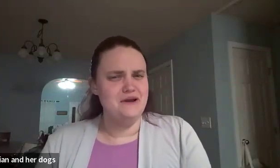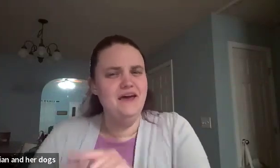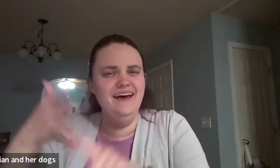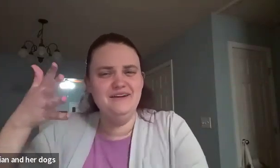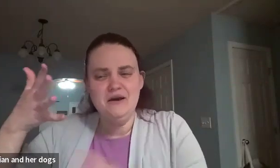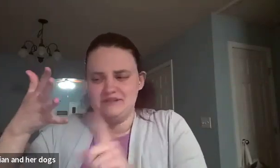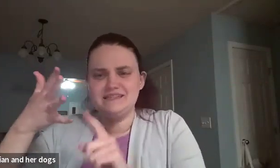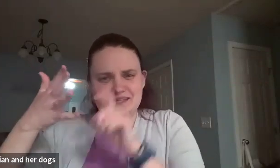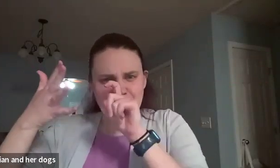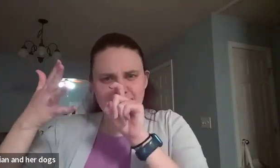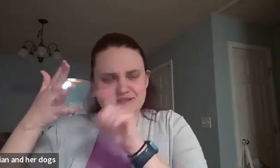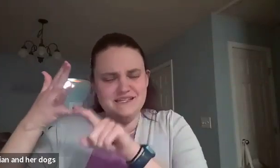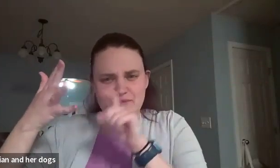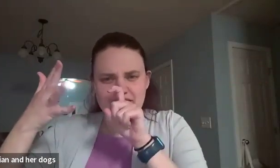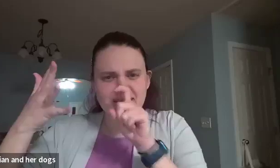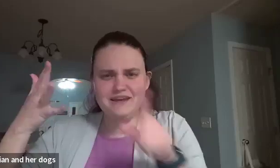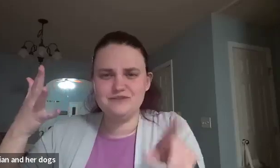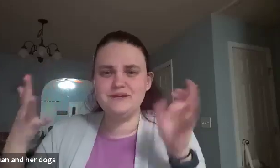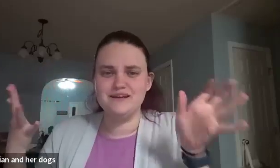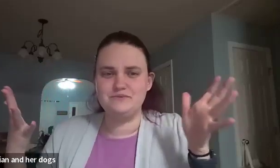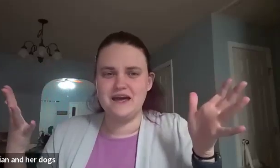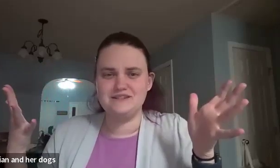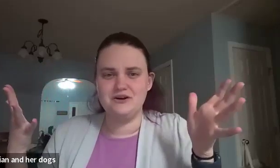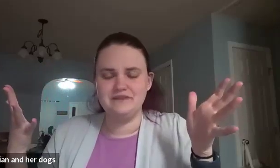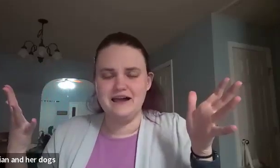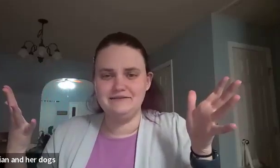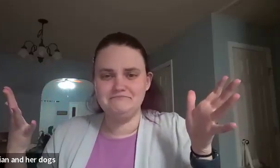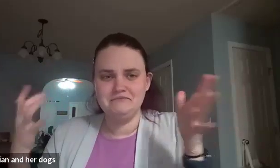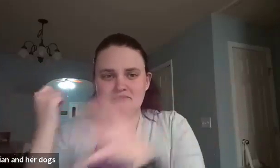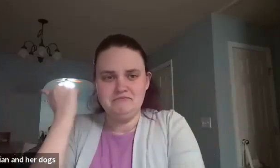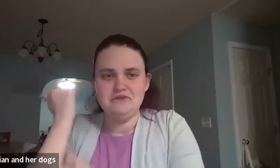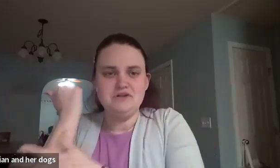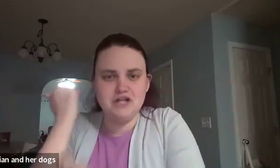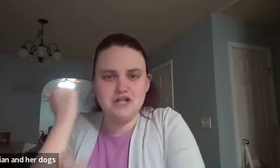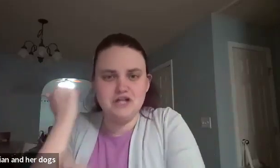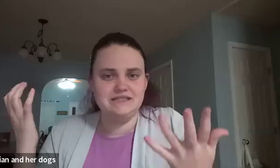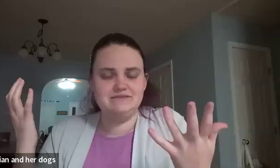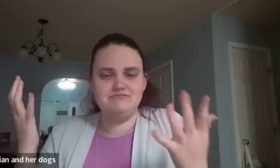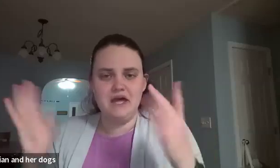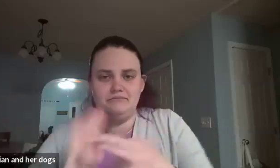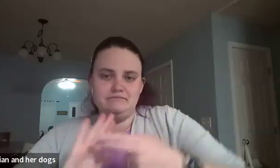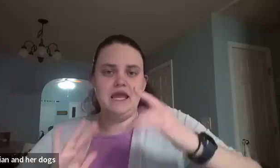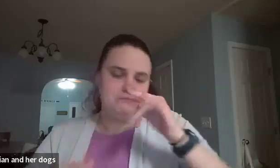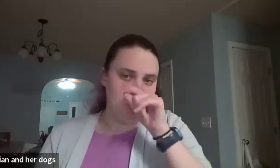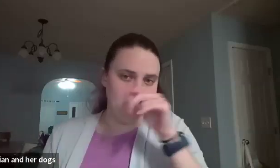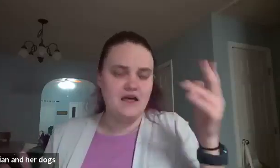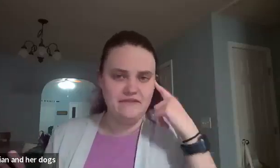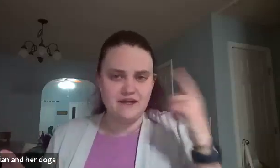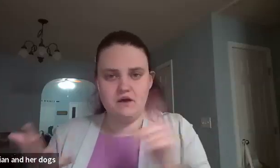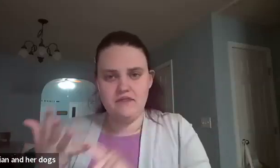we besides eagle. Eagle is different, but I think eagles because that's our like country's like bird. I think that's why that